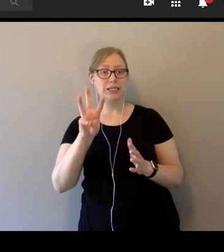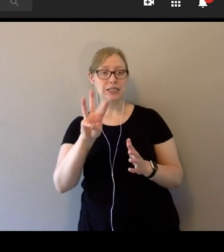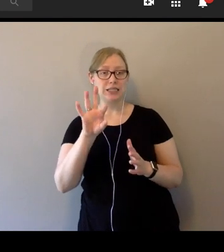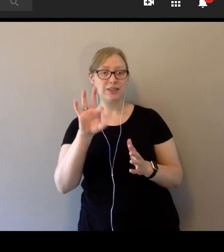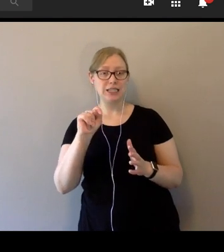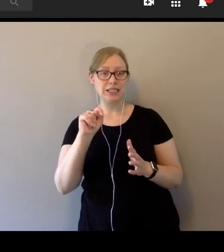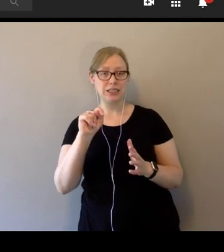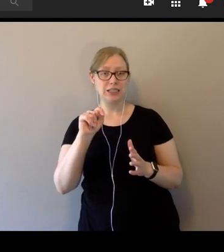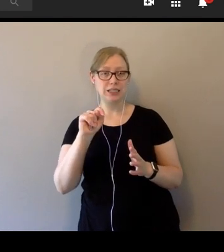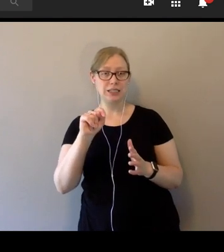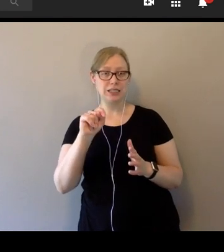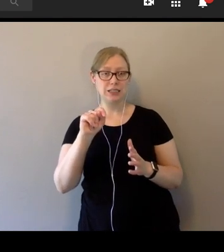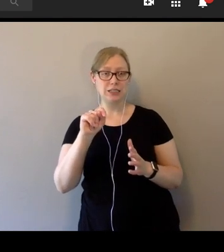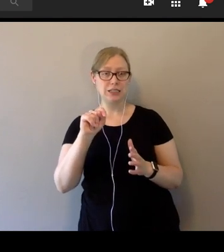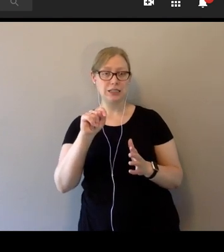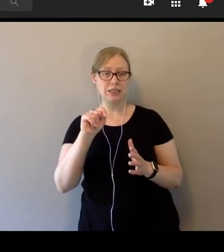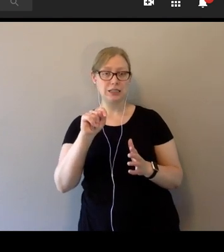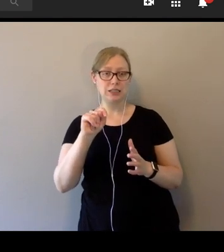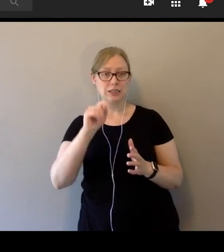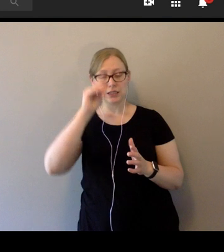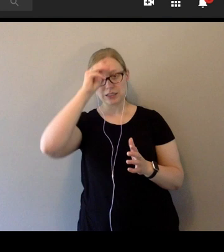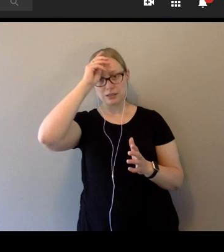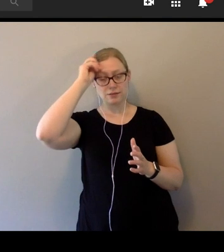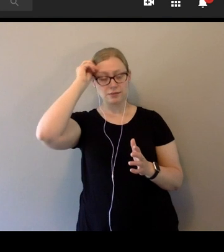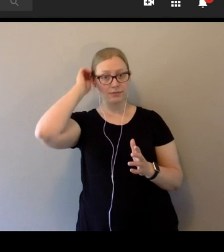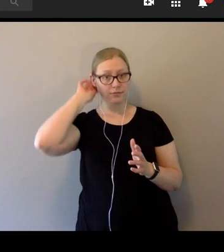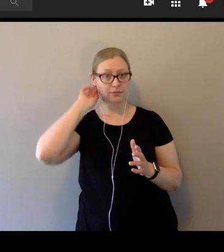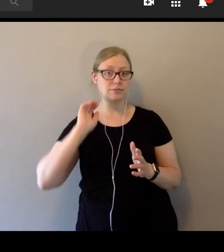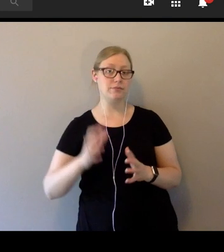24.6 feet.